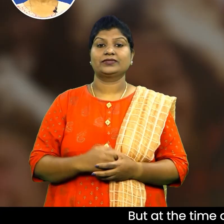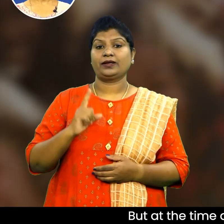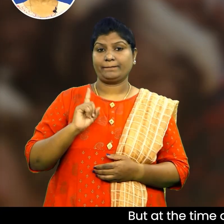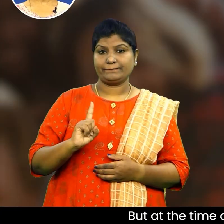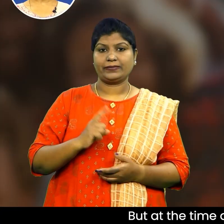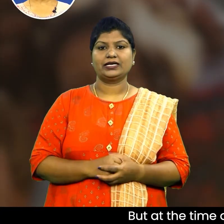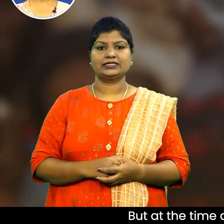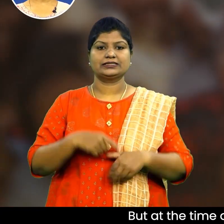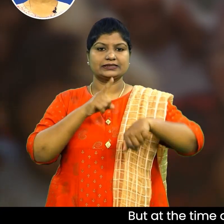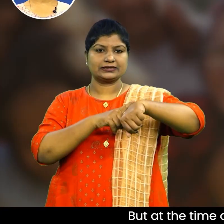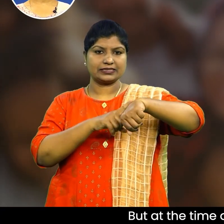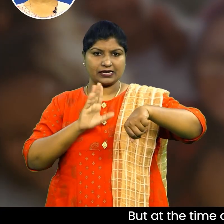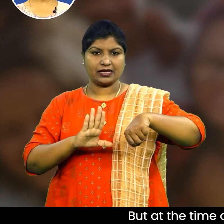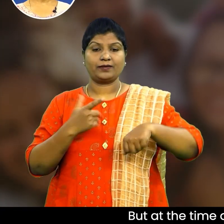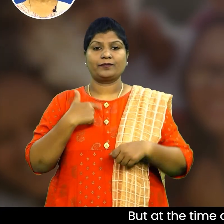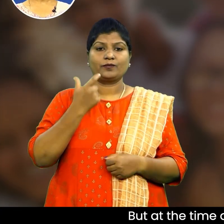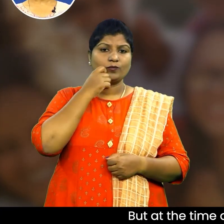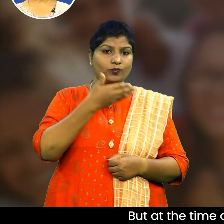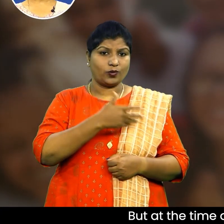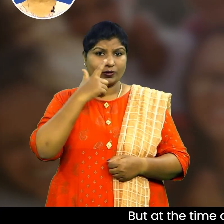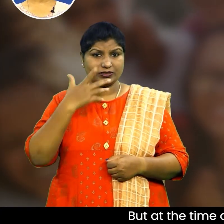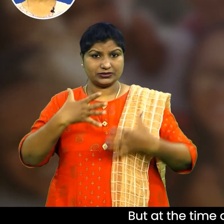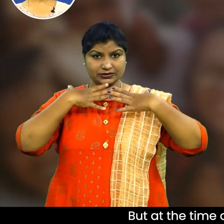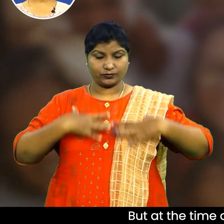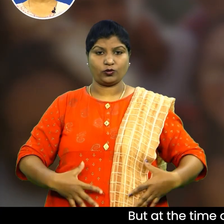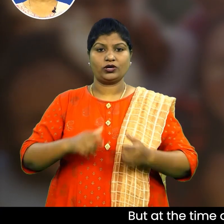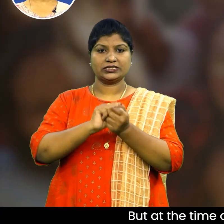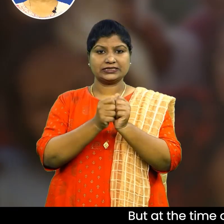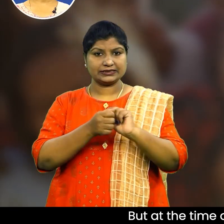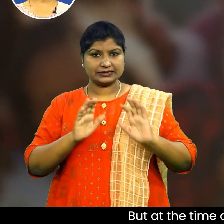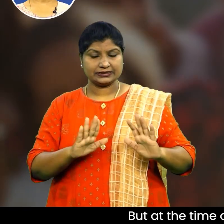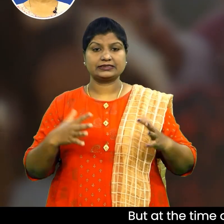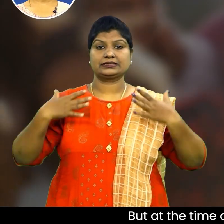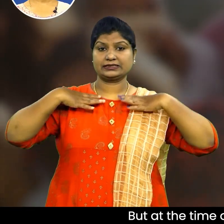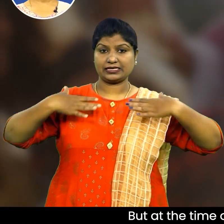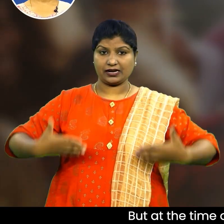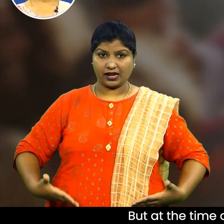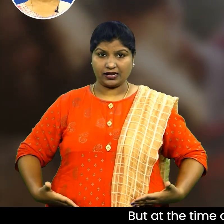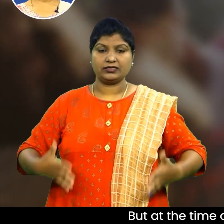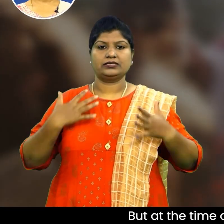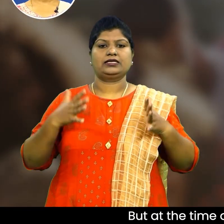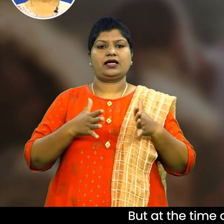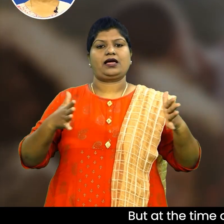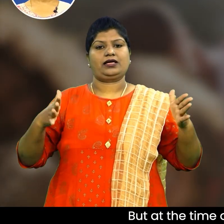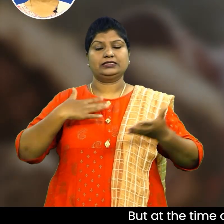But at the time of puberty, trunk also lengthens.